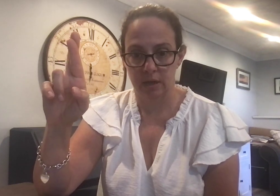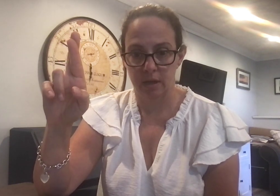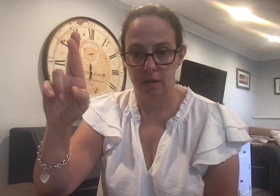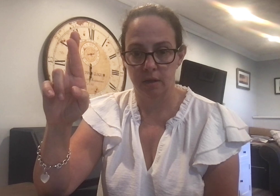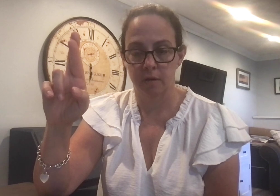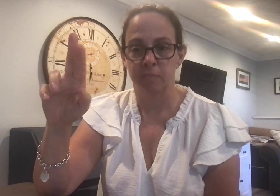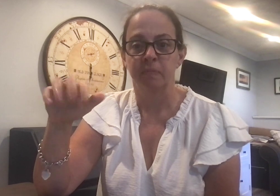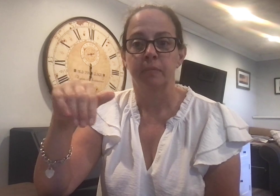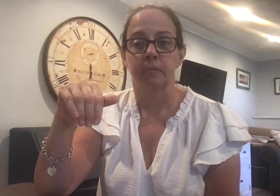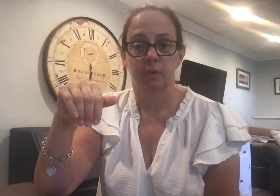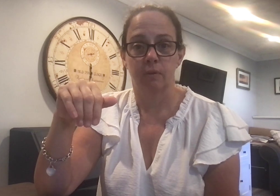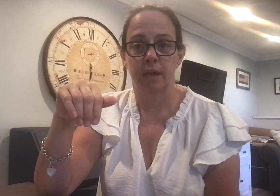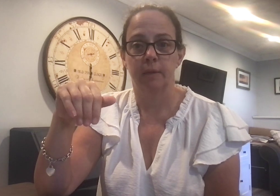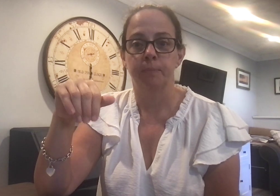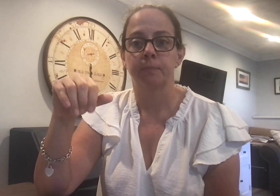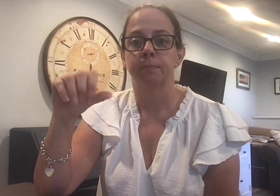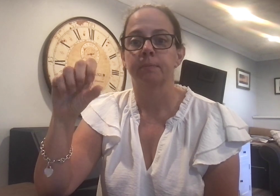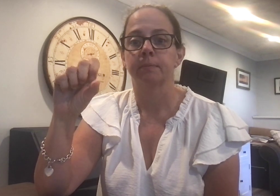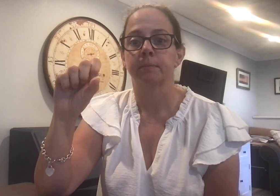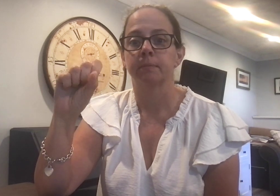Okay, ready?